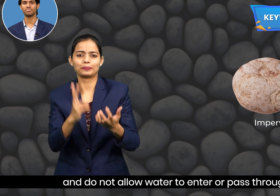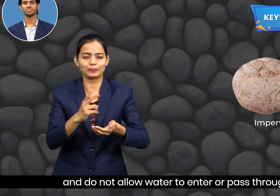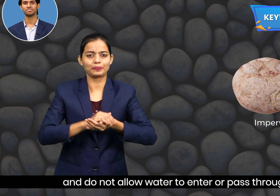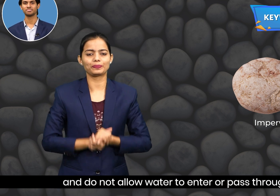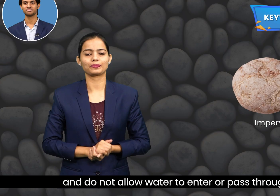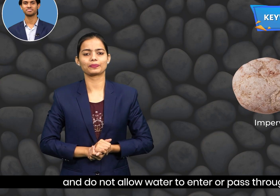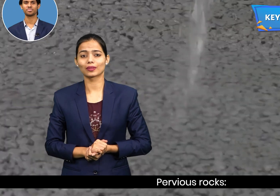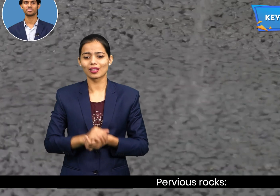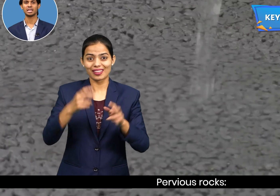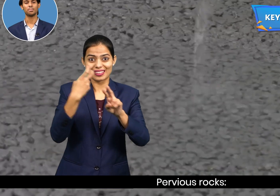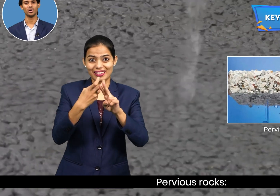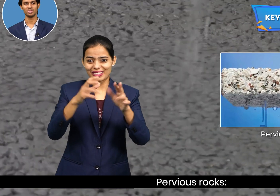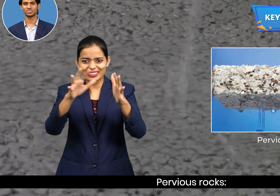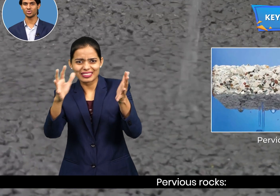them.